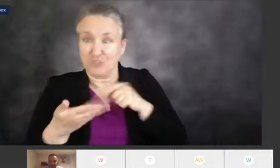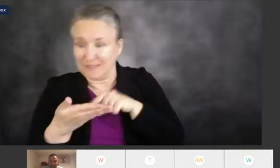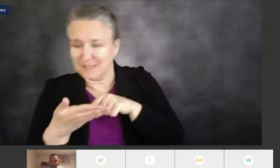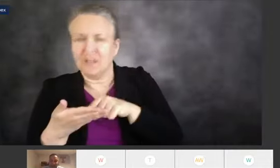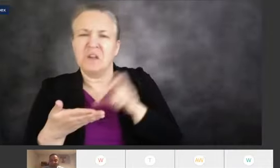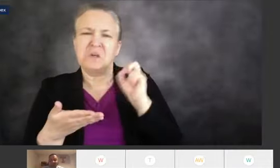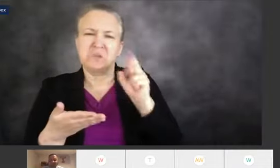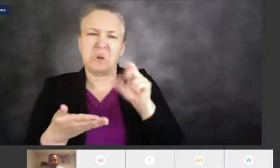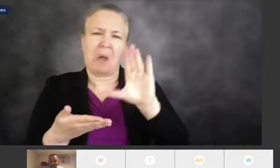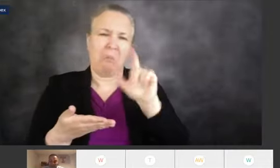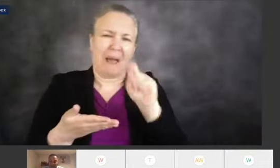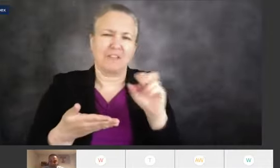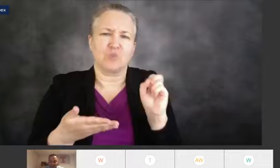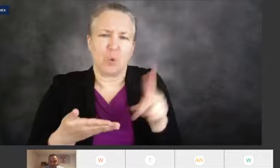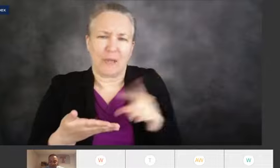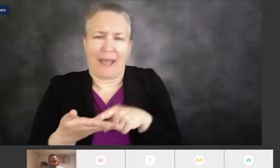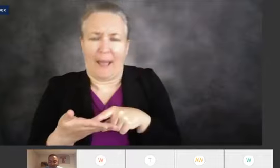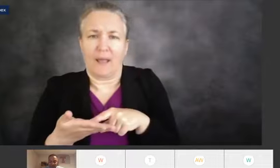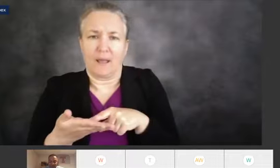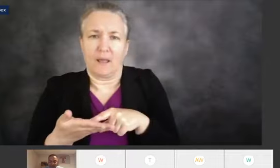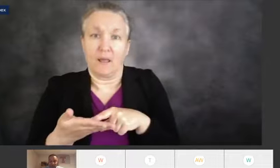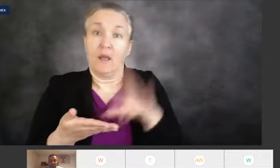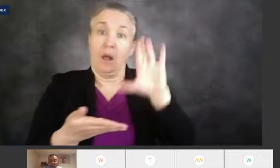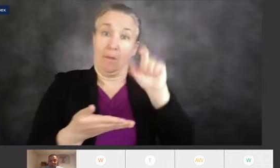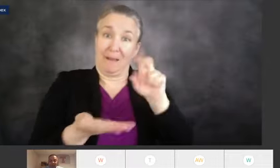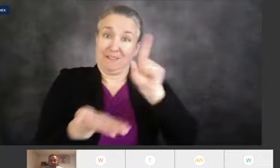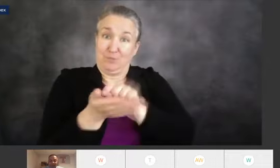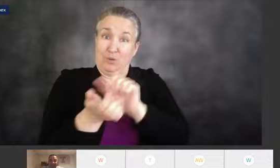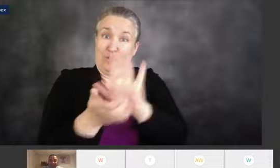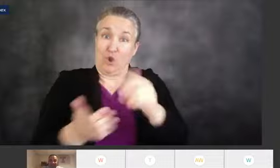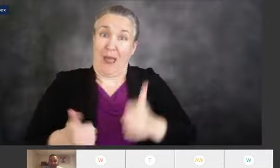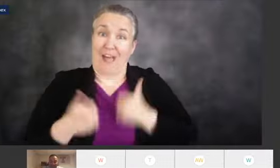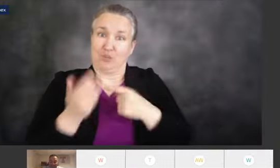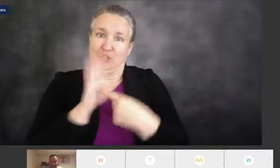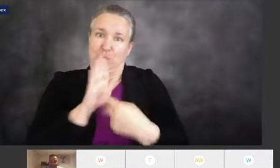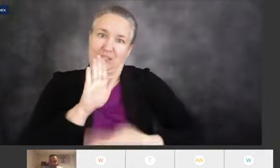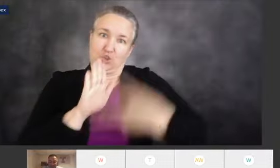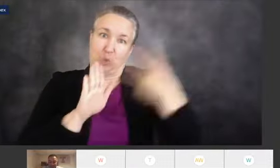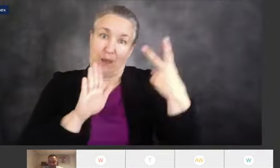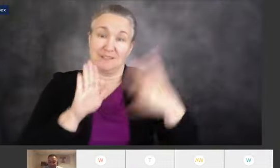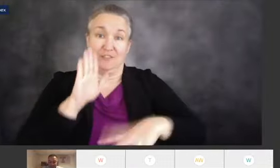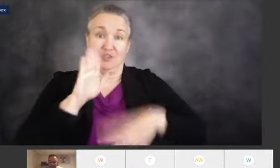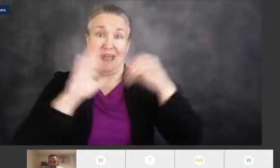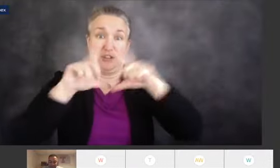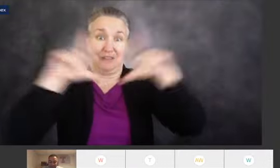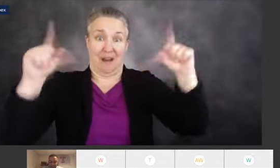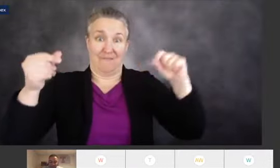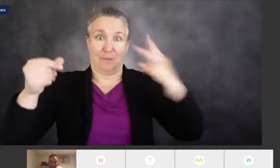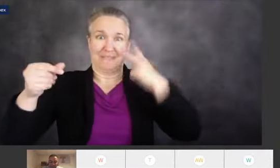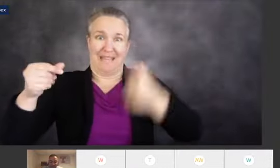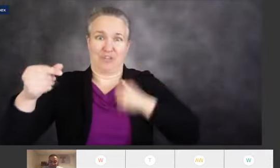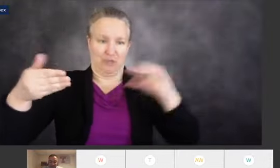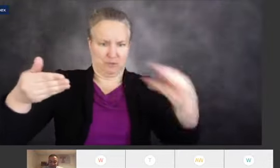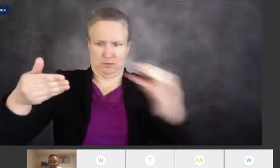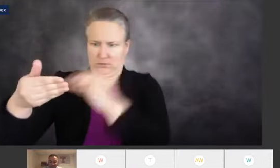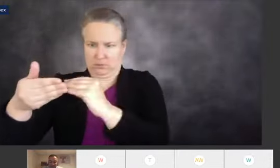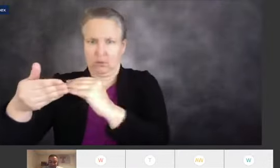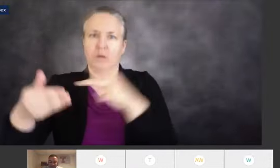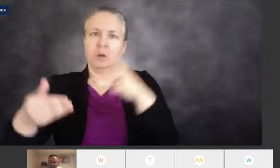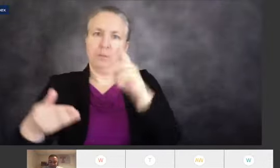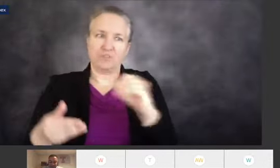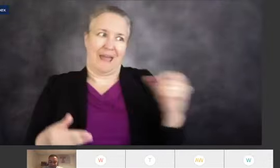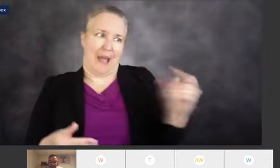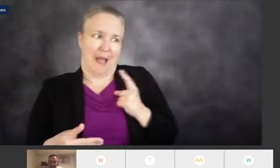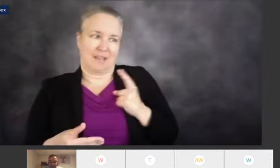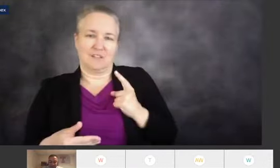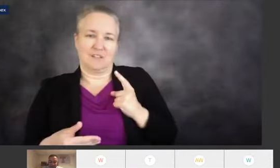ballot is okay. Your ballot was printed with your address showing twice on the outside envelope. The Postal Service asked our printer to